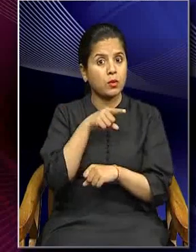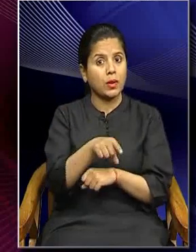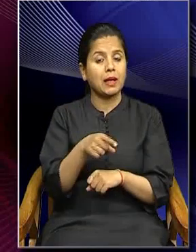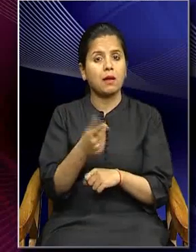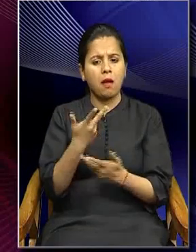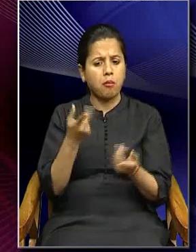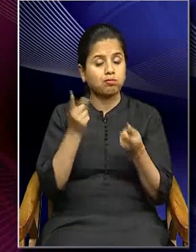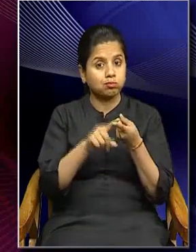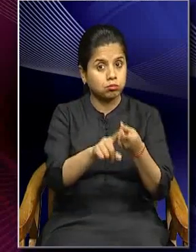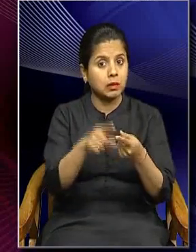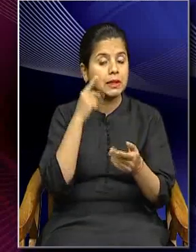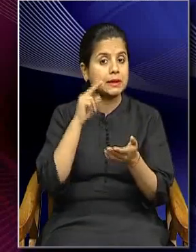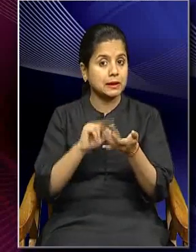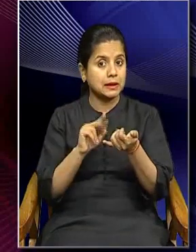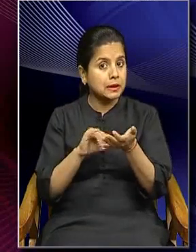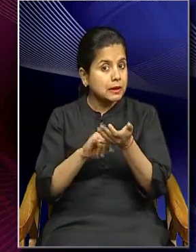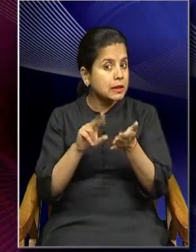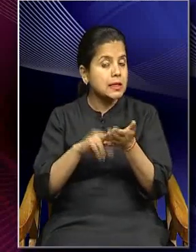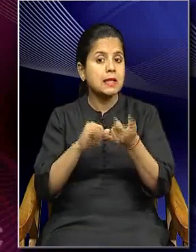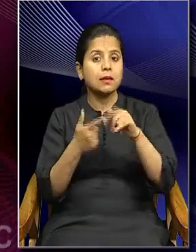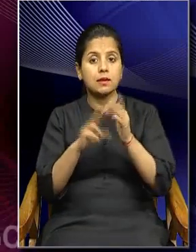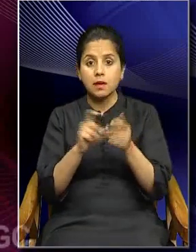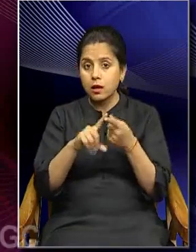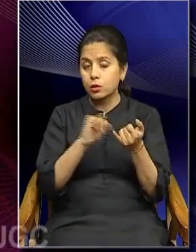instances. Another Nayayika,